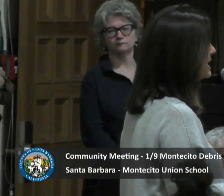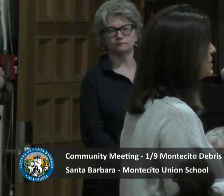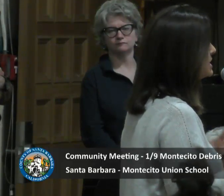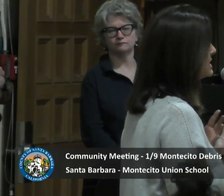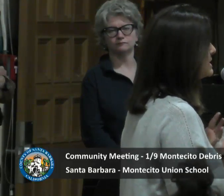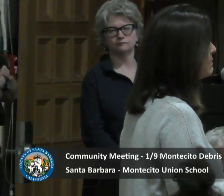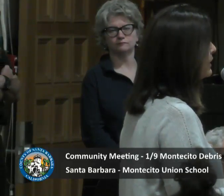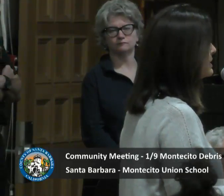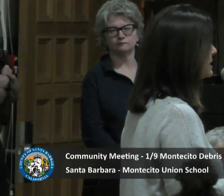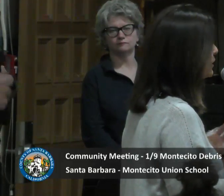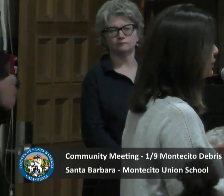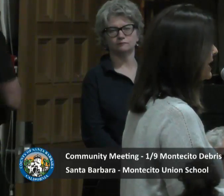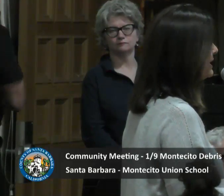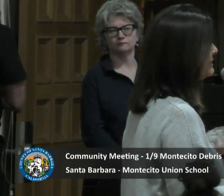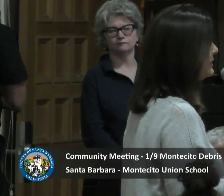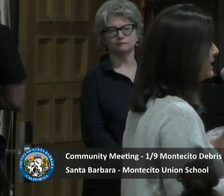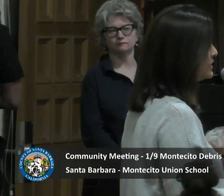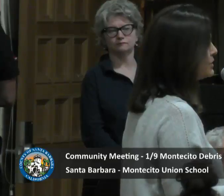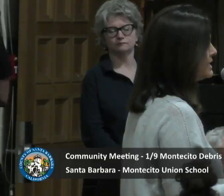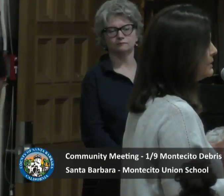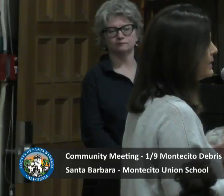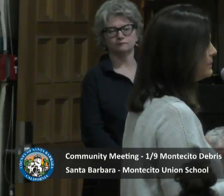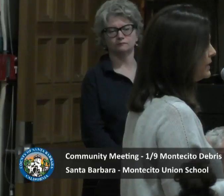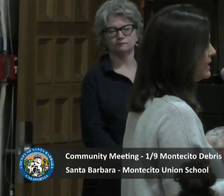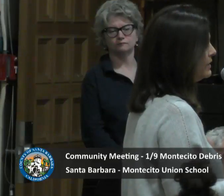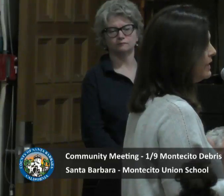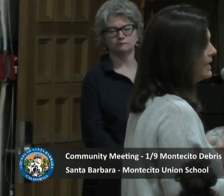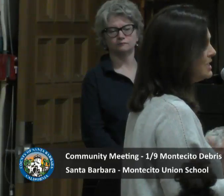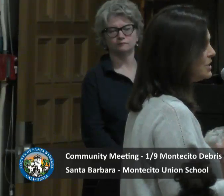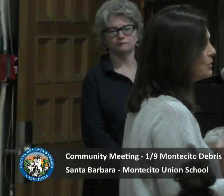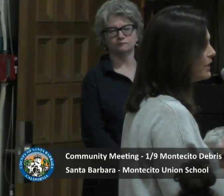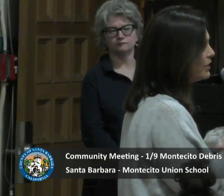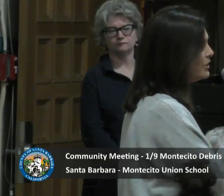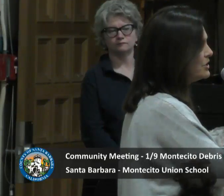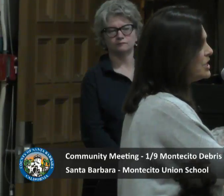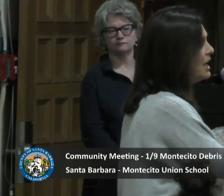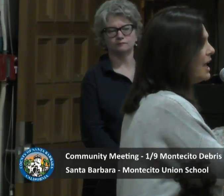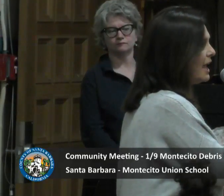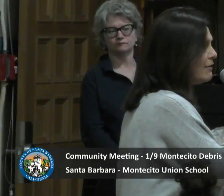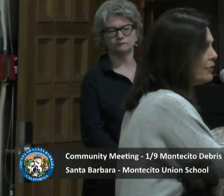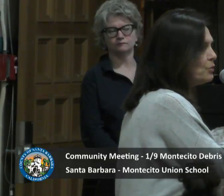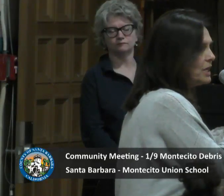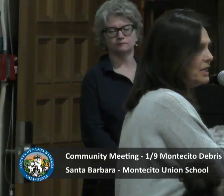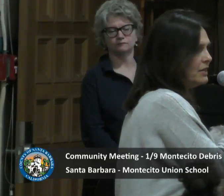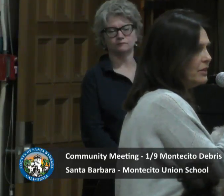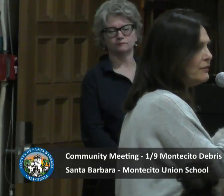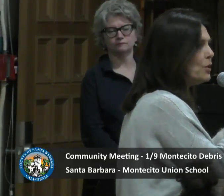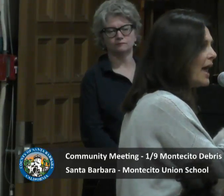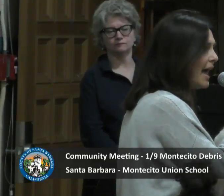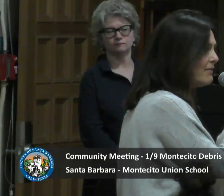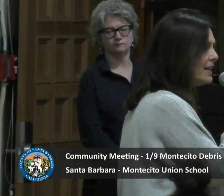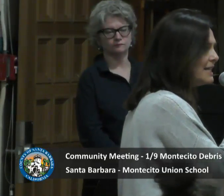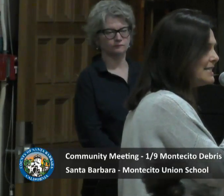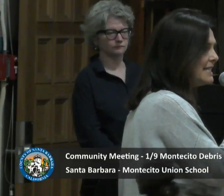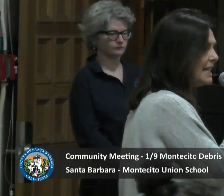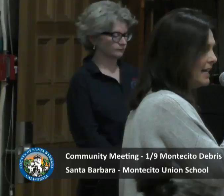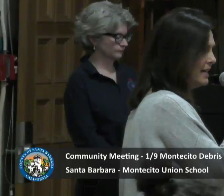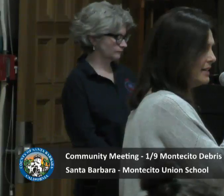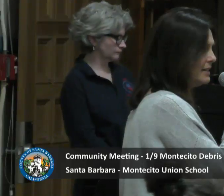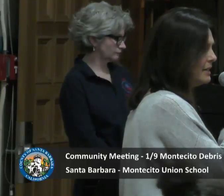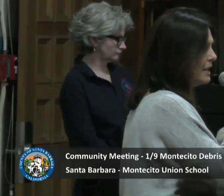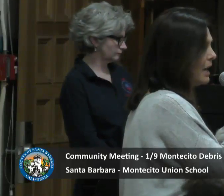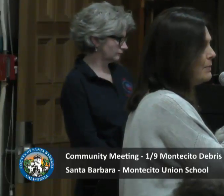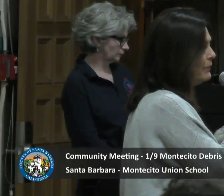have such smart, creative, interesting people here. And I just want to urge everyone here, if you have an